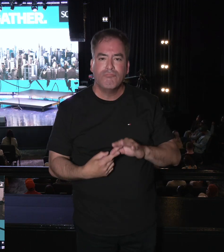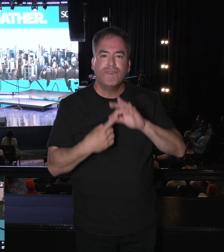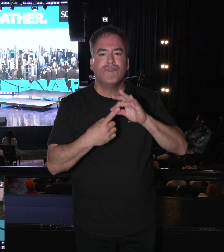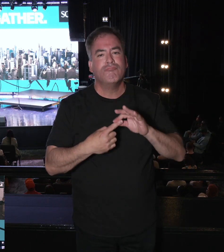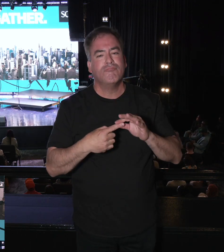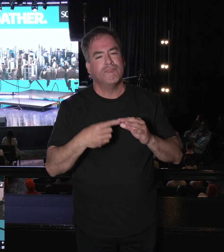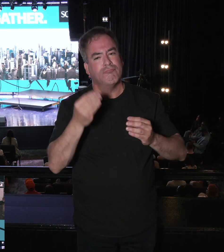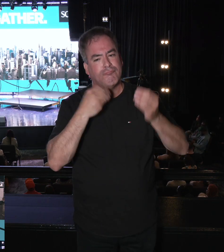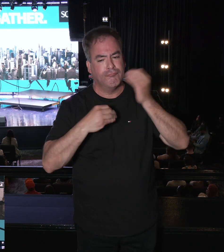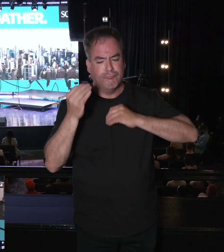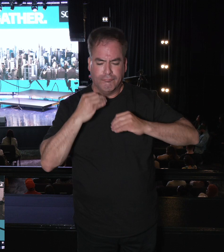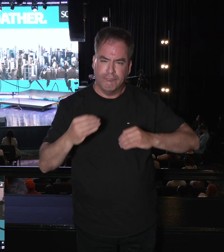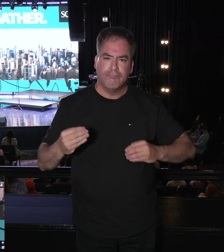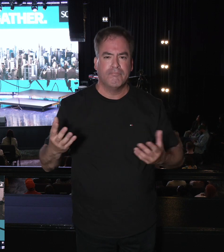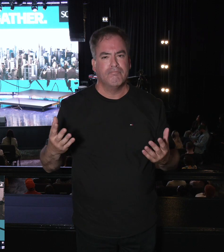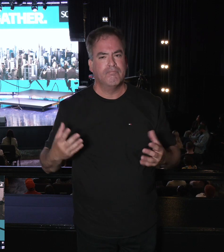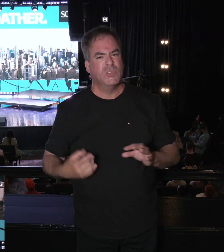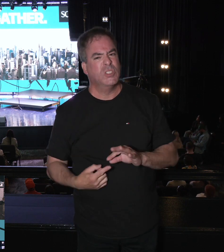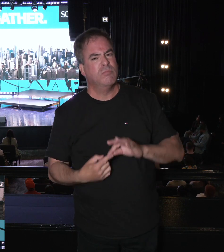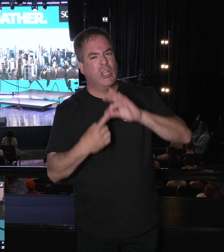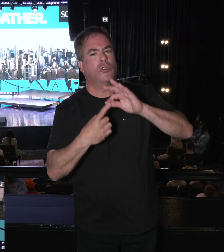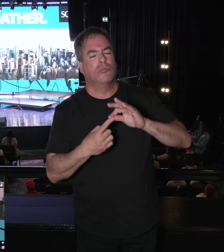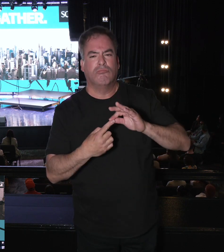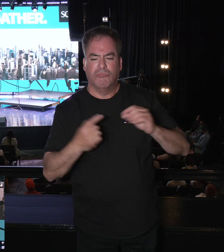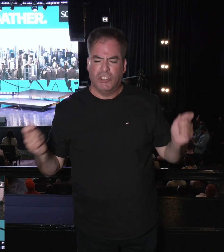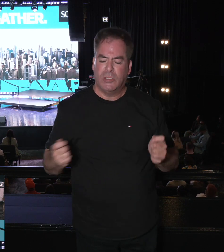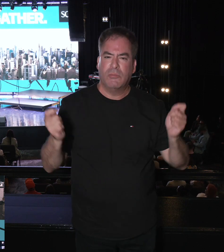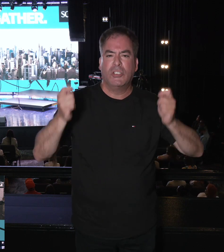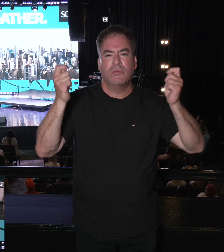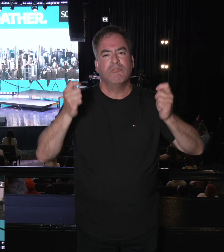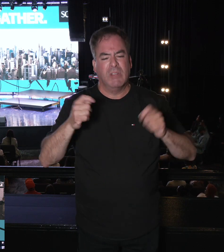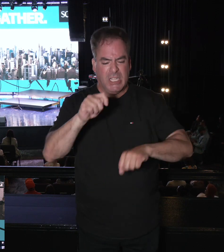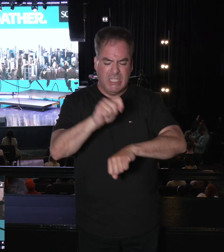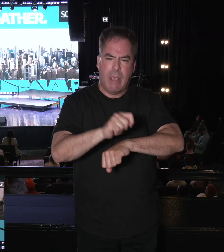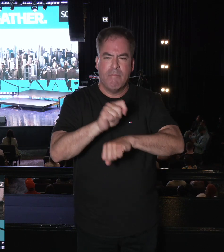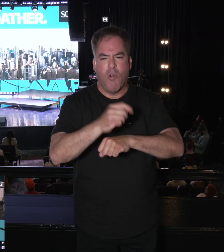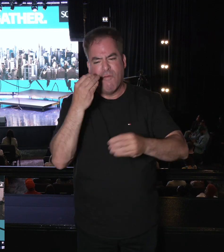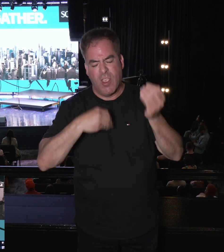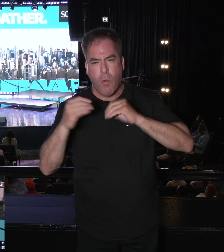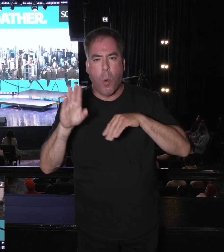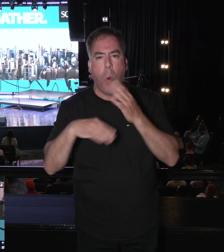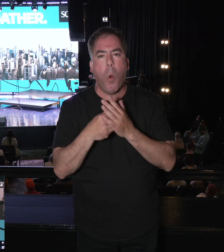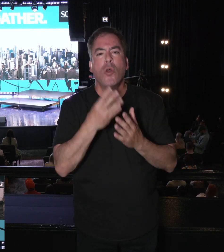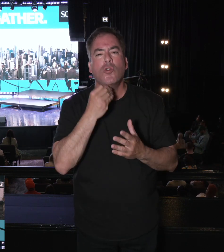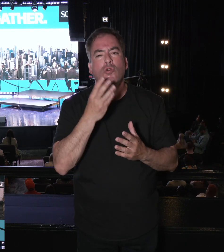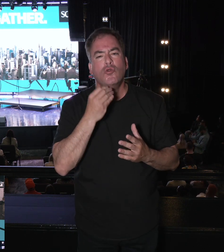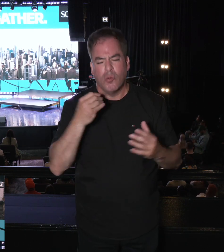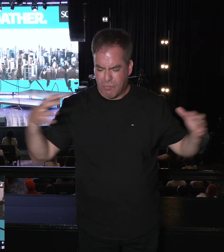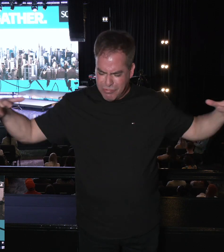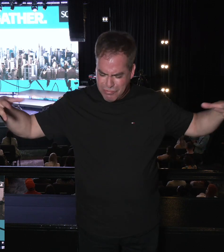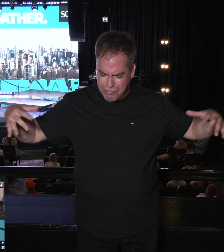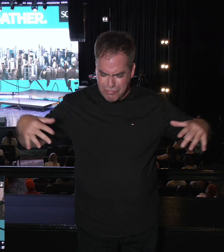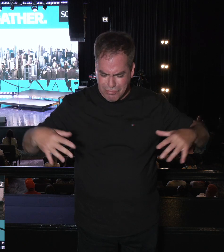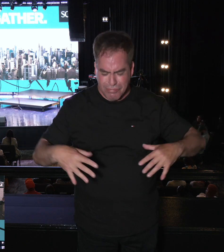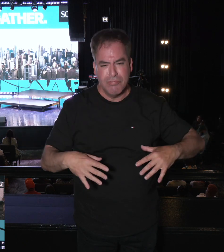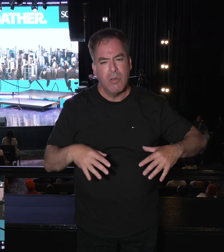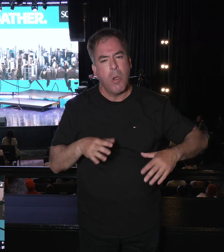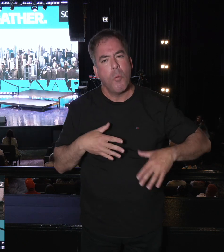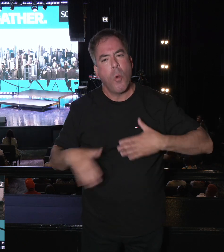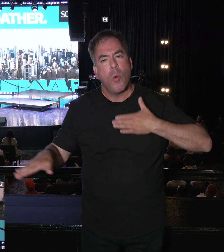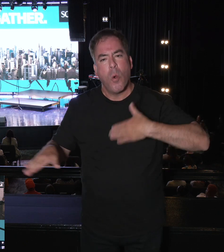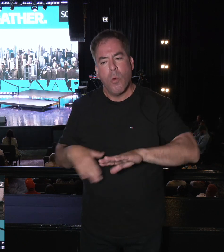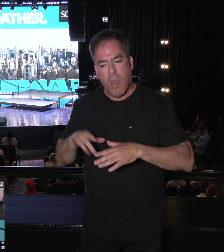of Weeks, one of the big temple feasts. And all these gathered Jews are walking by, right? Because